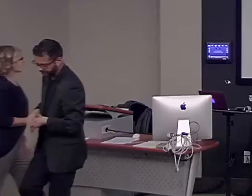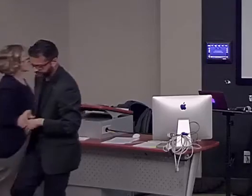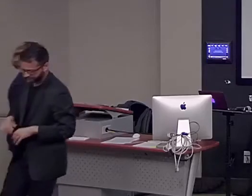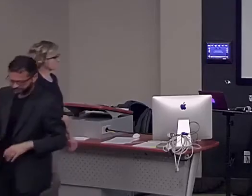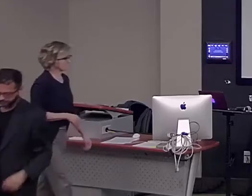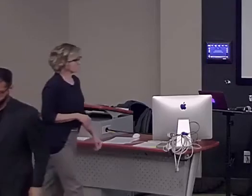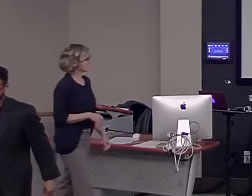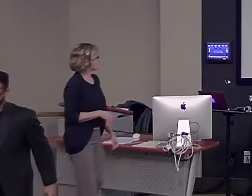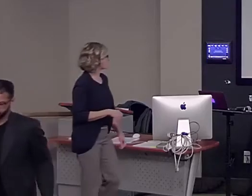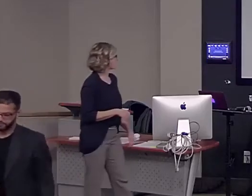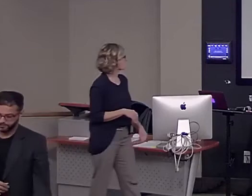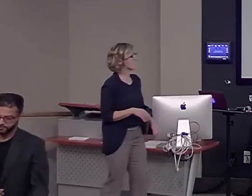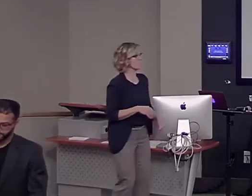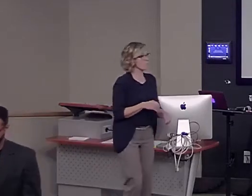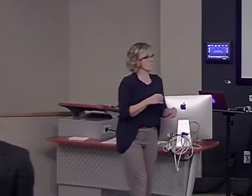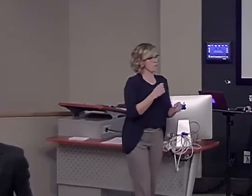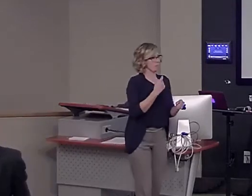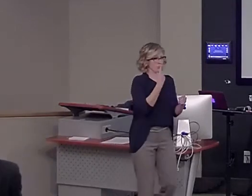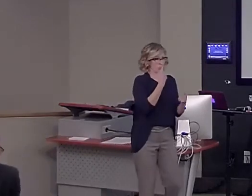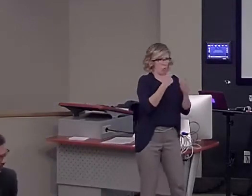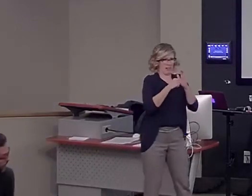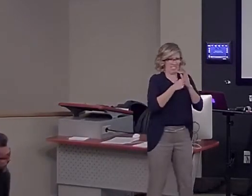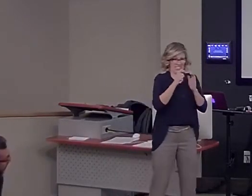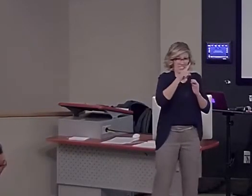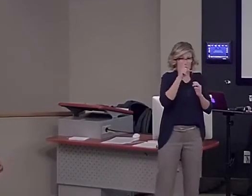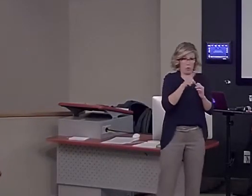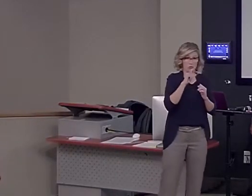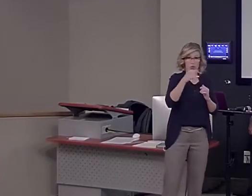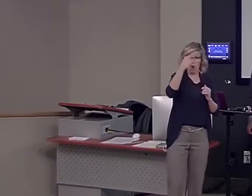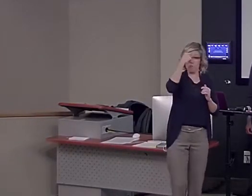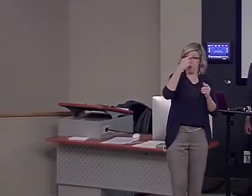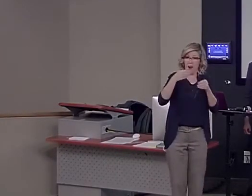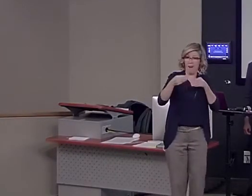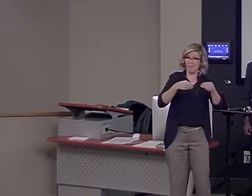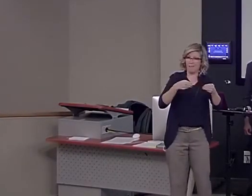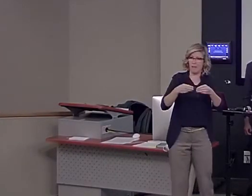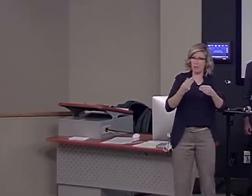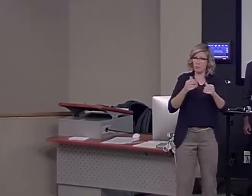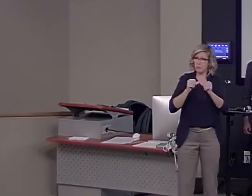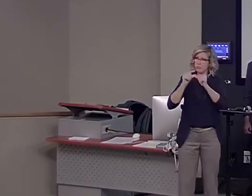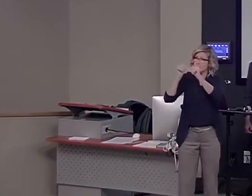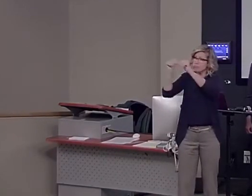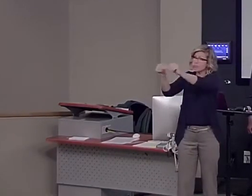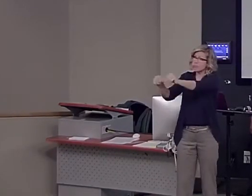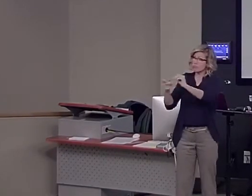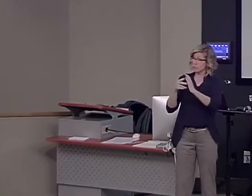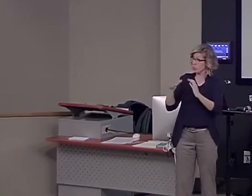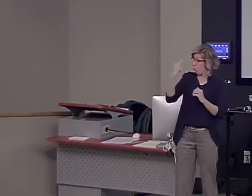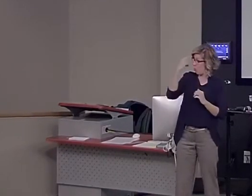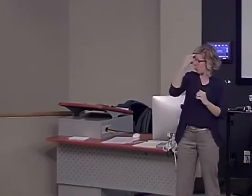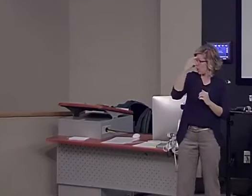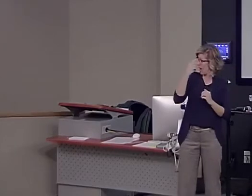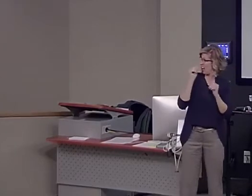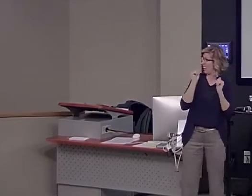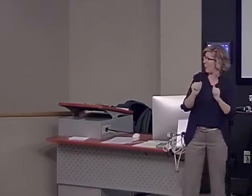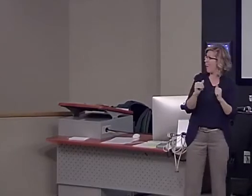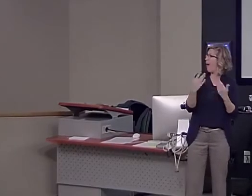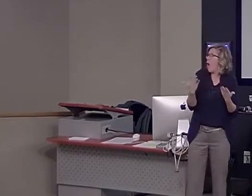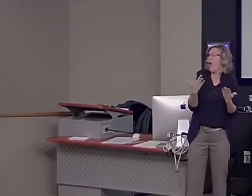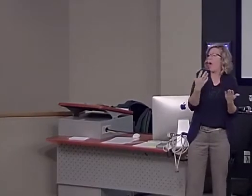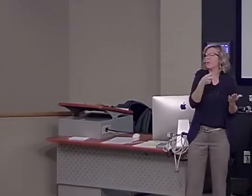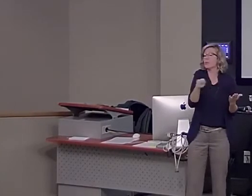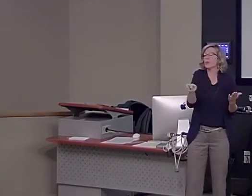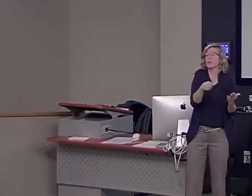brain this flexible throughout the lifespan, right? Is it just that your brain is actually going to able to switch